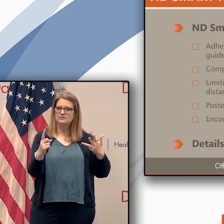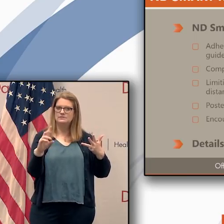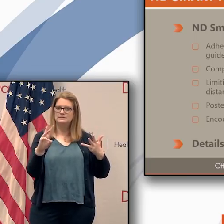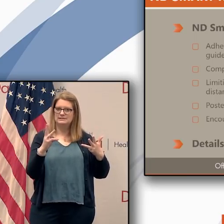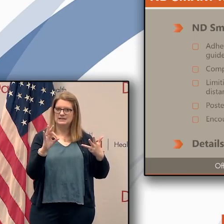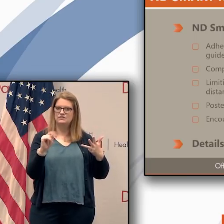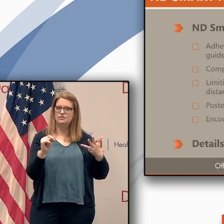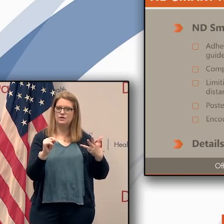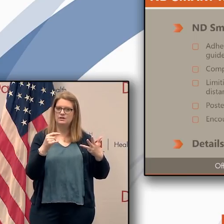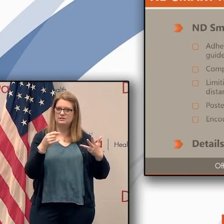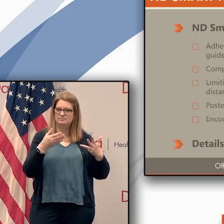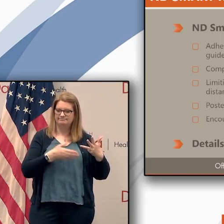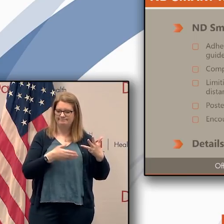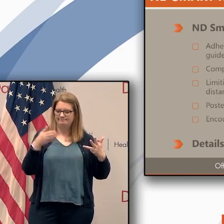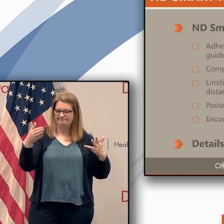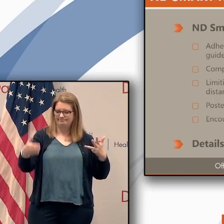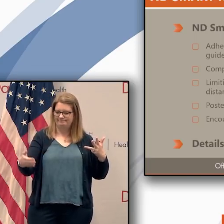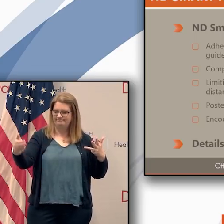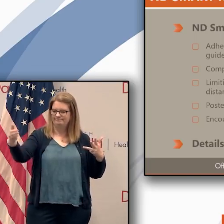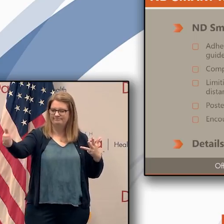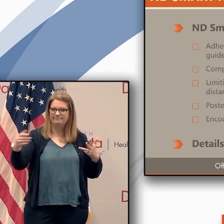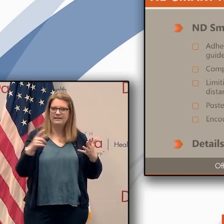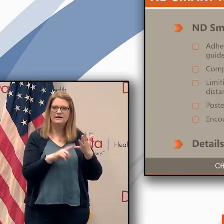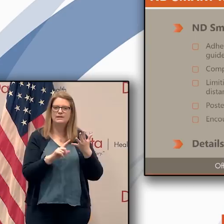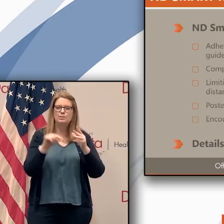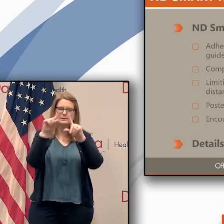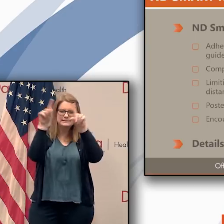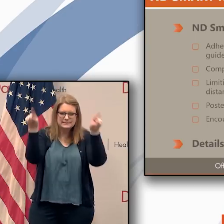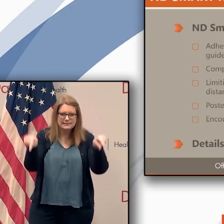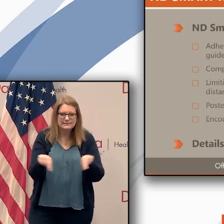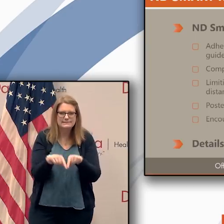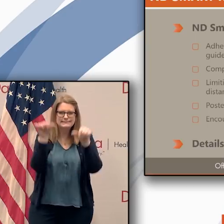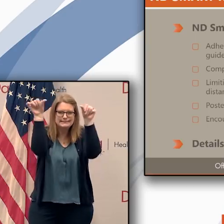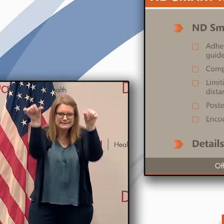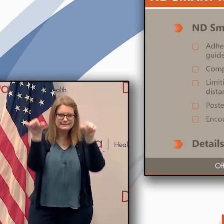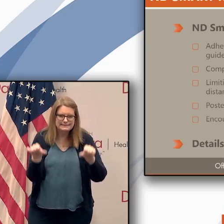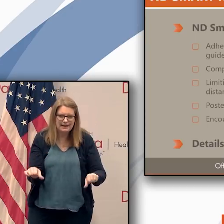increments, and wherever lines might form, signage at entrances,